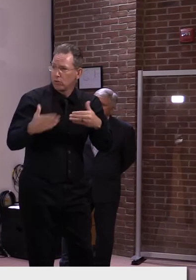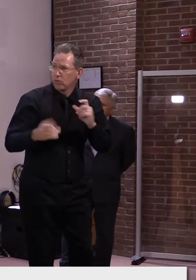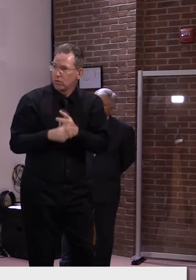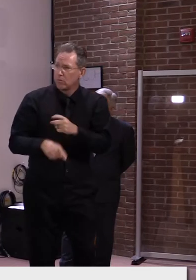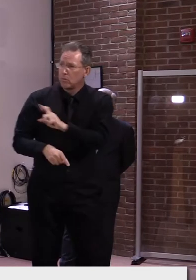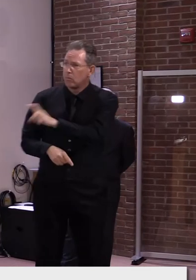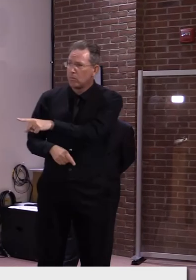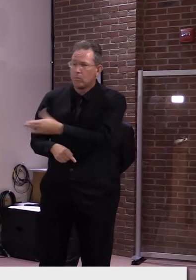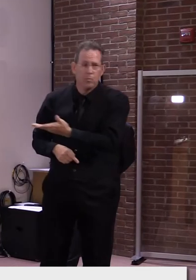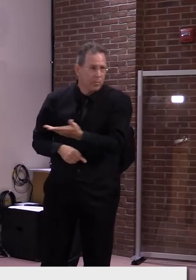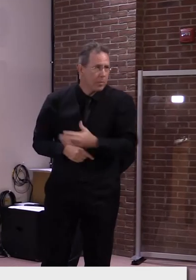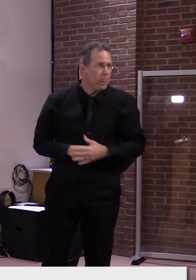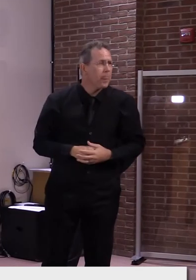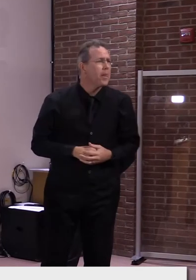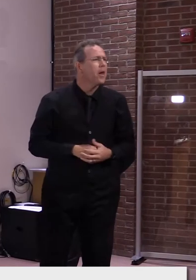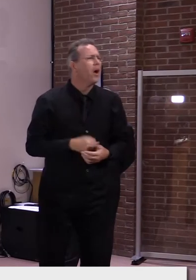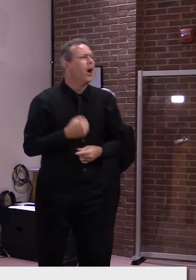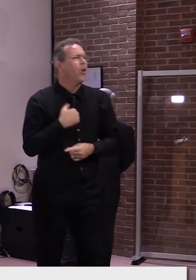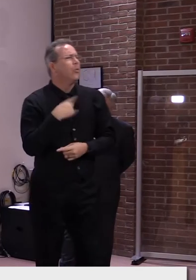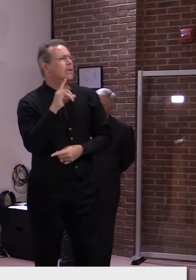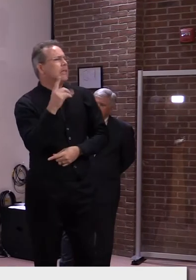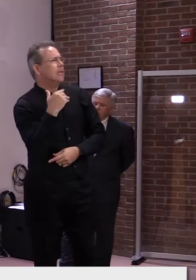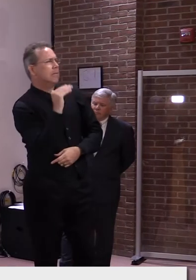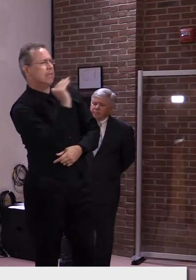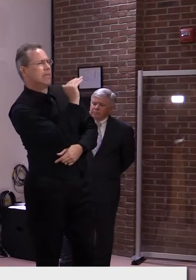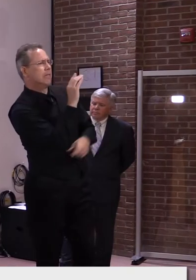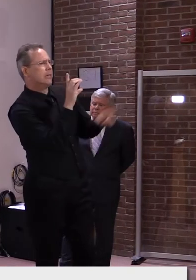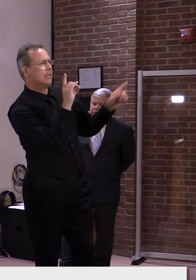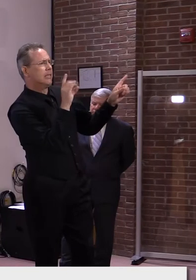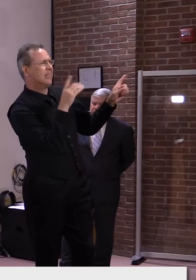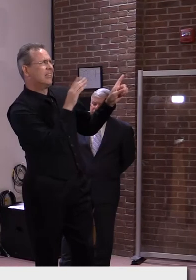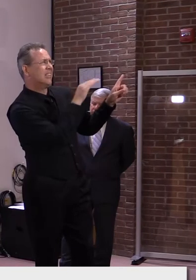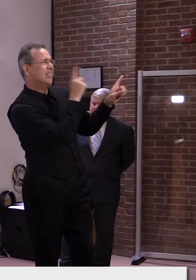they'll be corrected much more quickly than they would have otherwise.